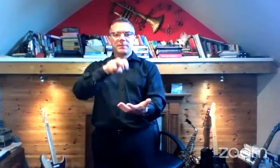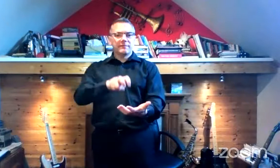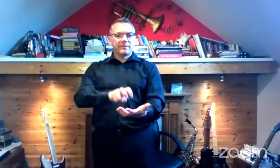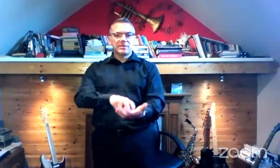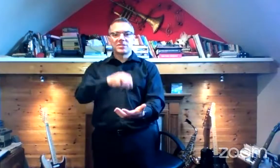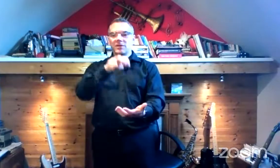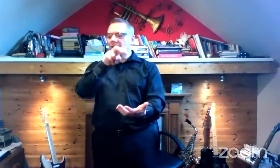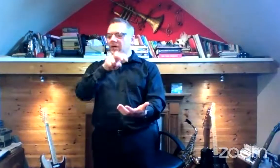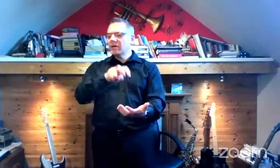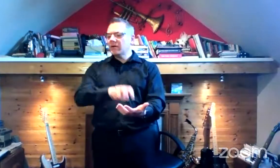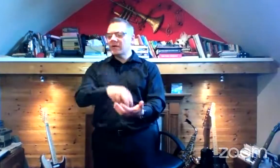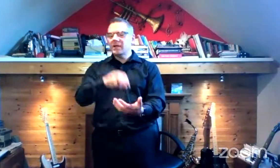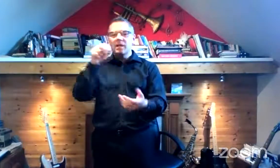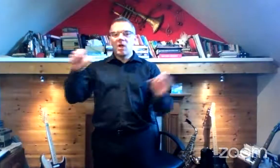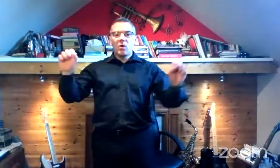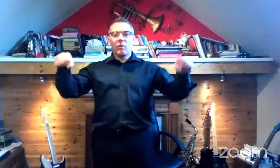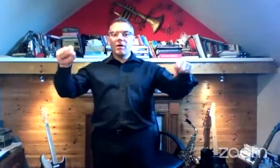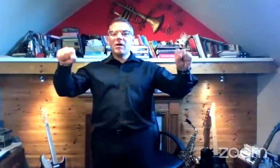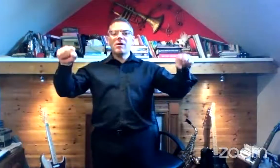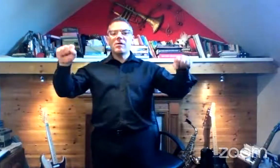jumping for joy, whoa.